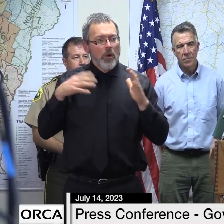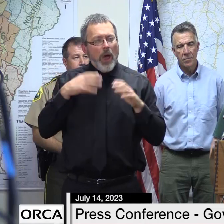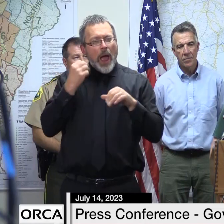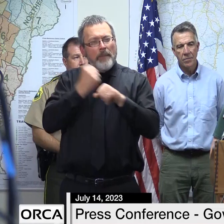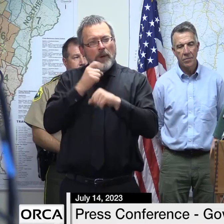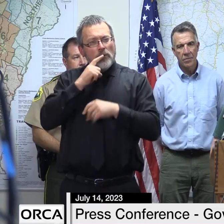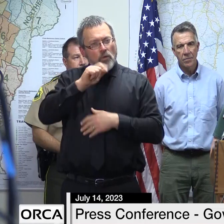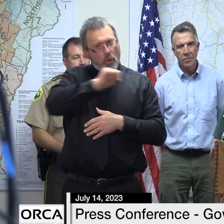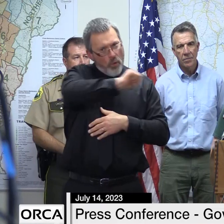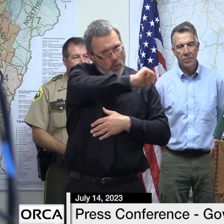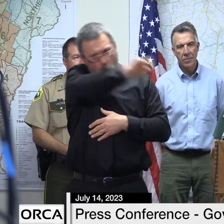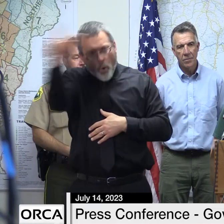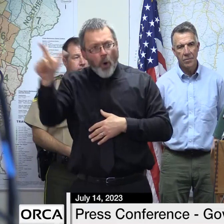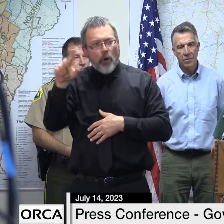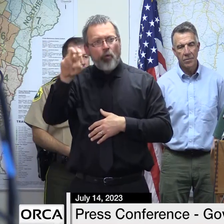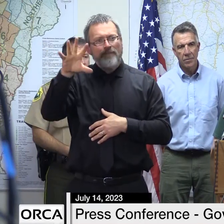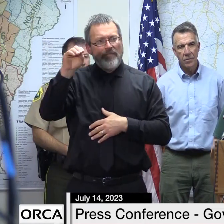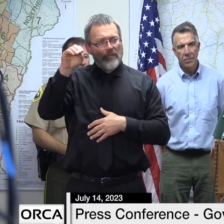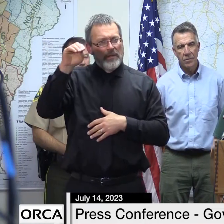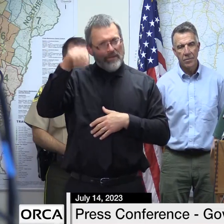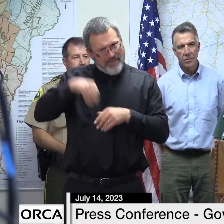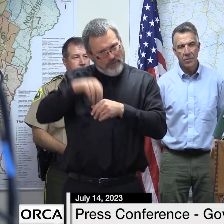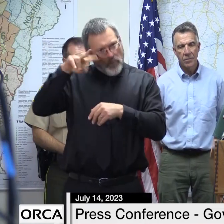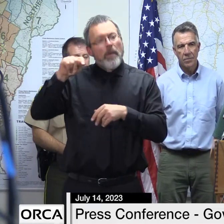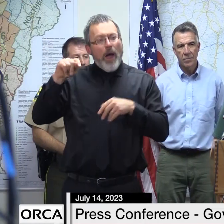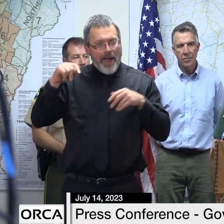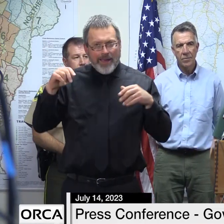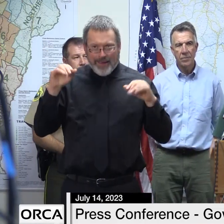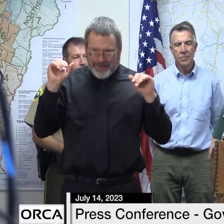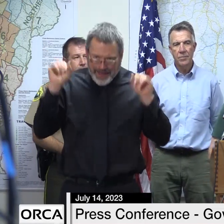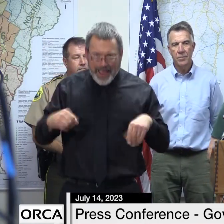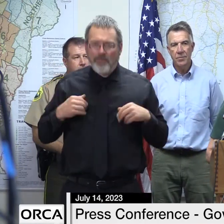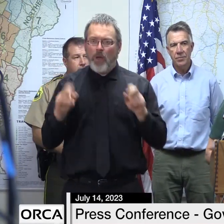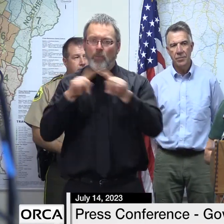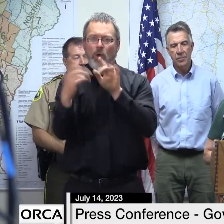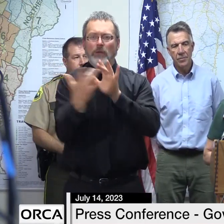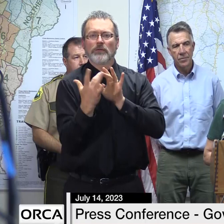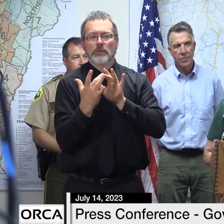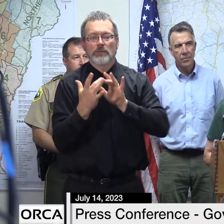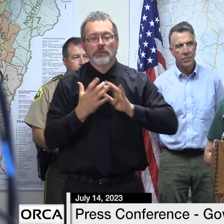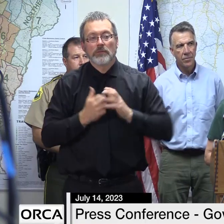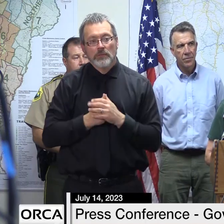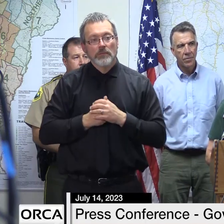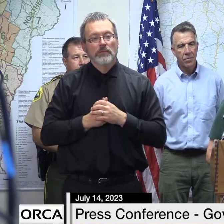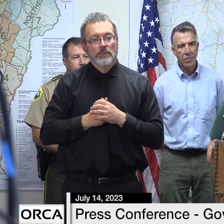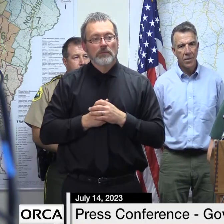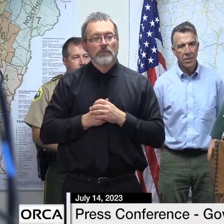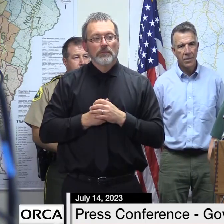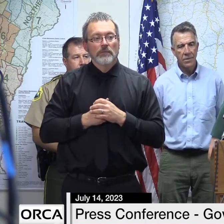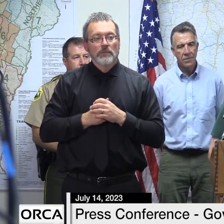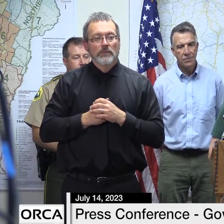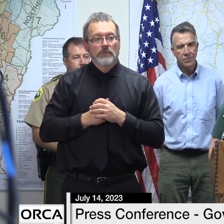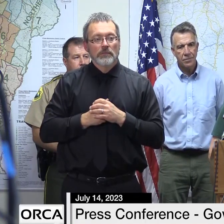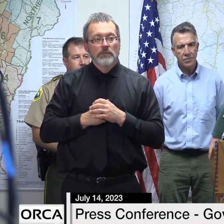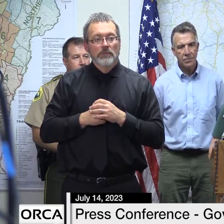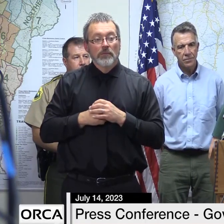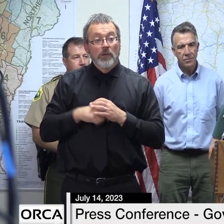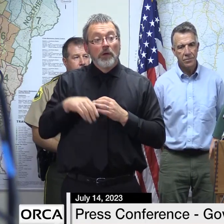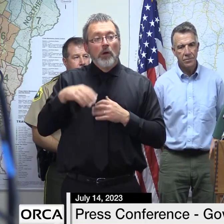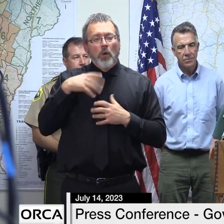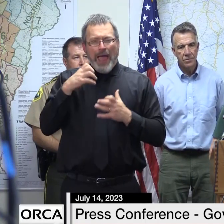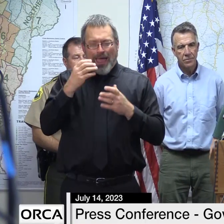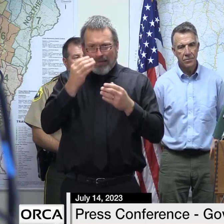how to reach the State Emergency Operations Center. And I'd also like to remind homeowners and business owners